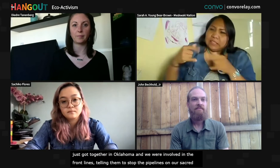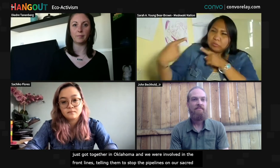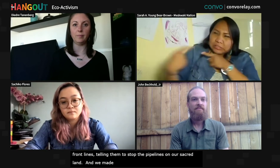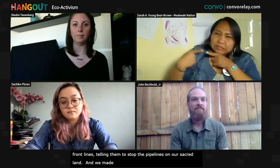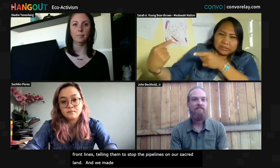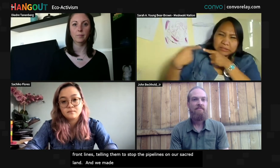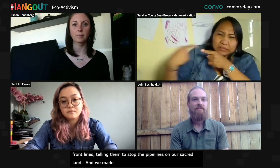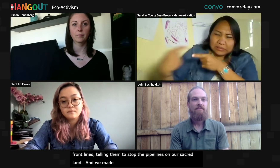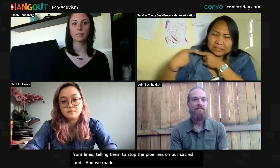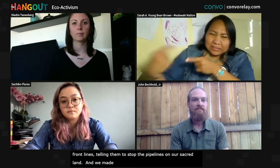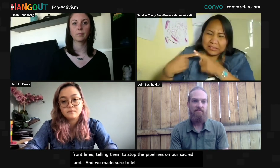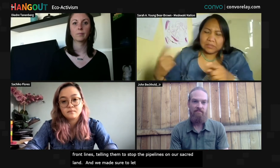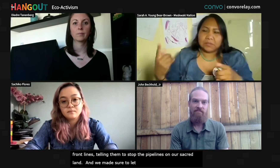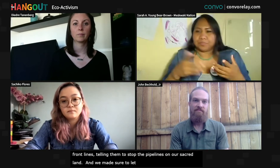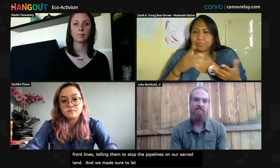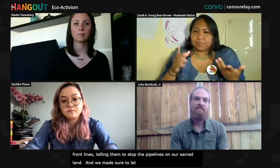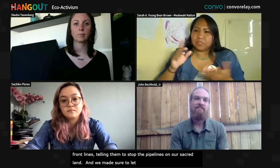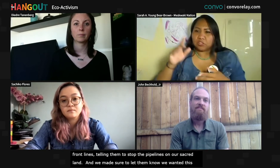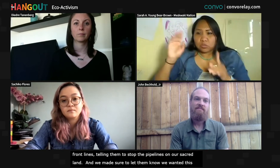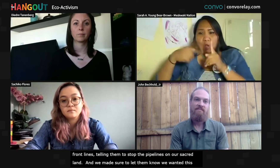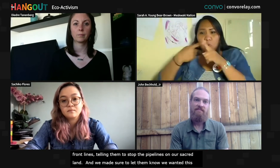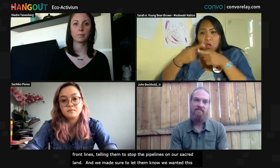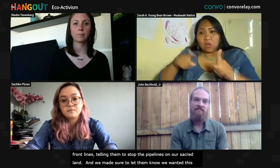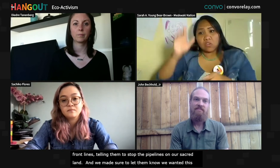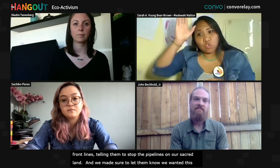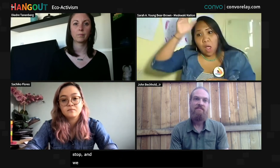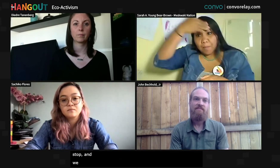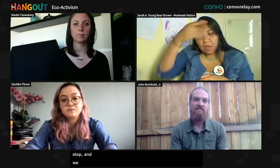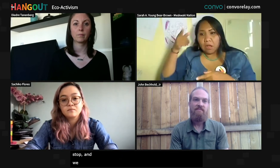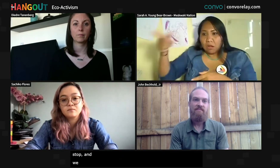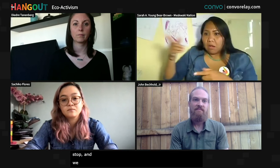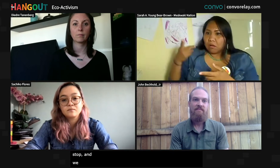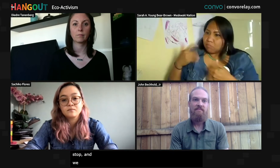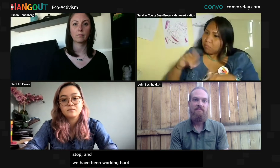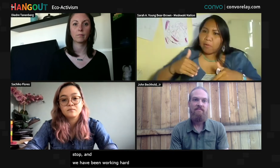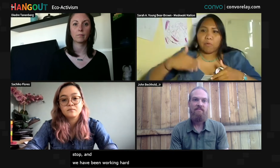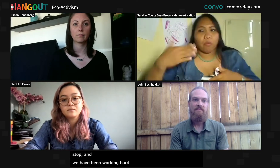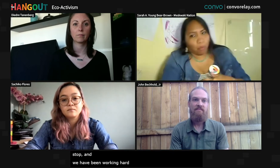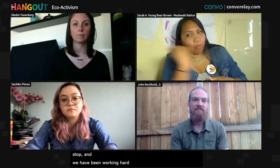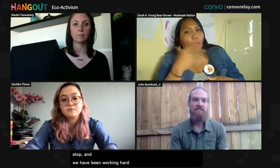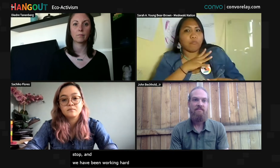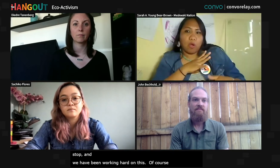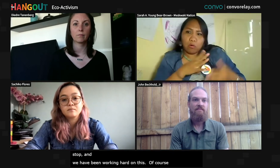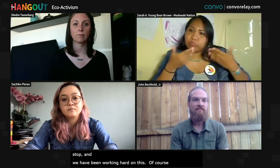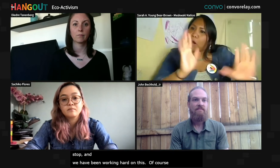been working hard on this. Of course, we're still battling this. When Trump was